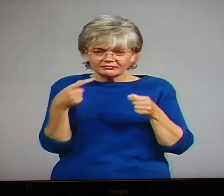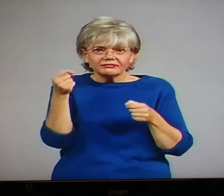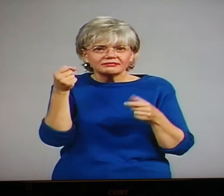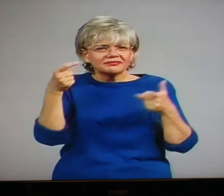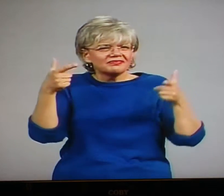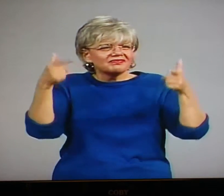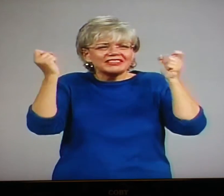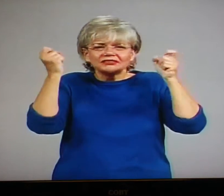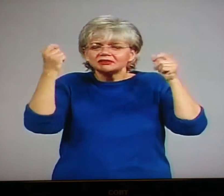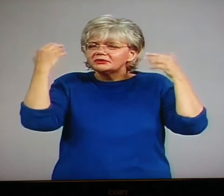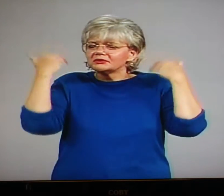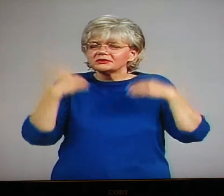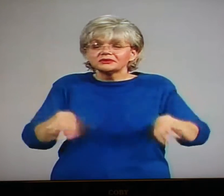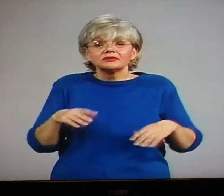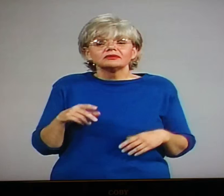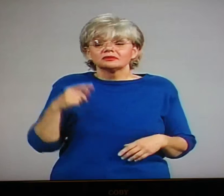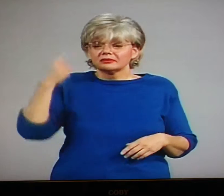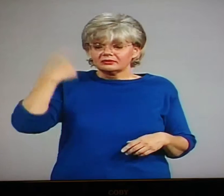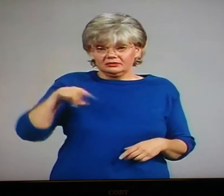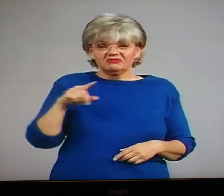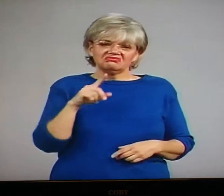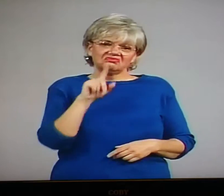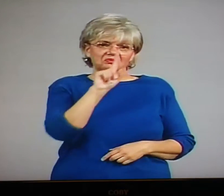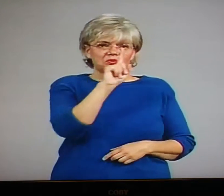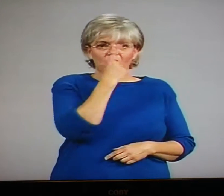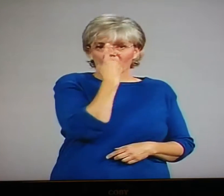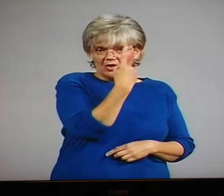really a quick process.